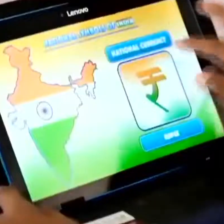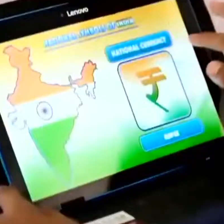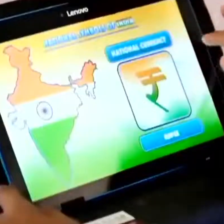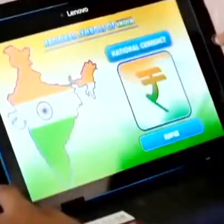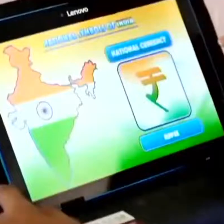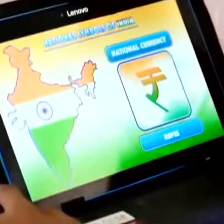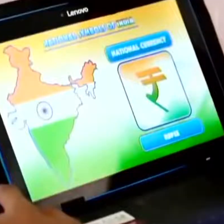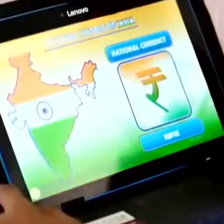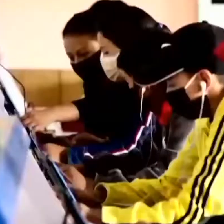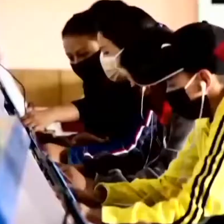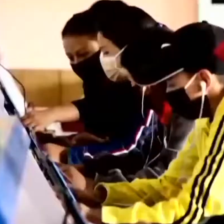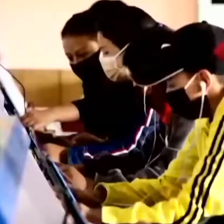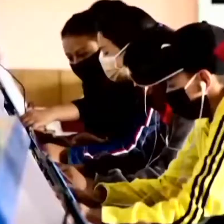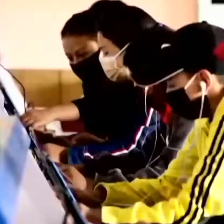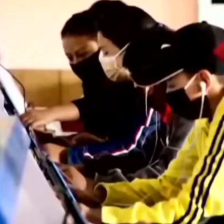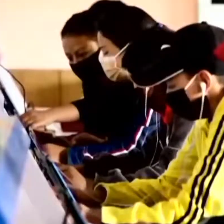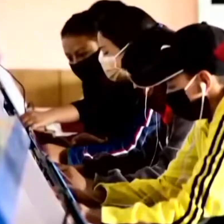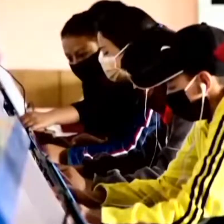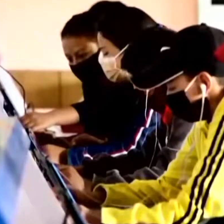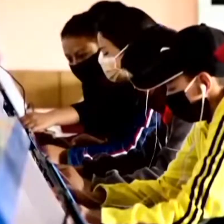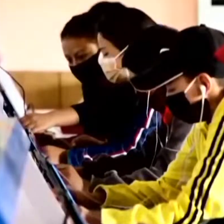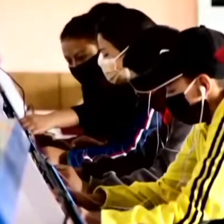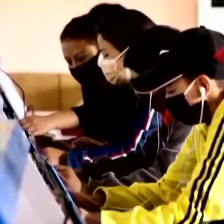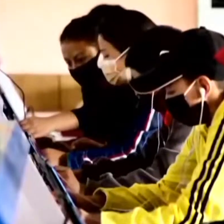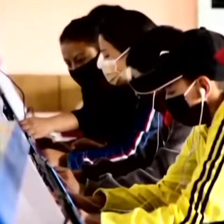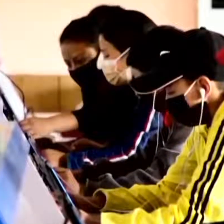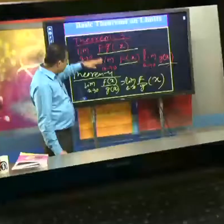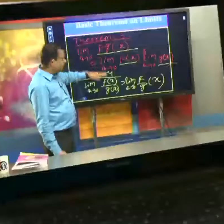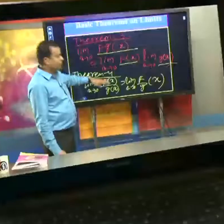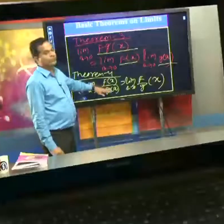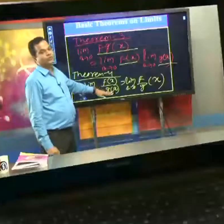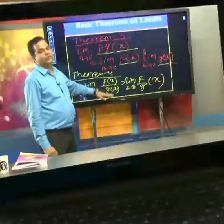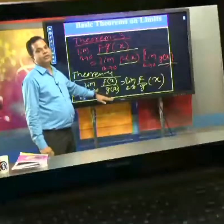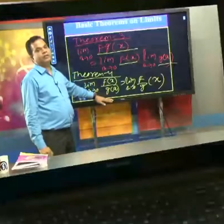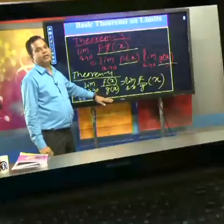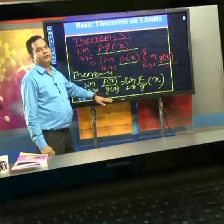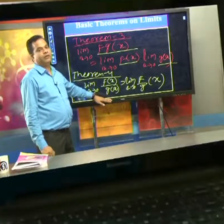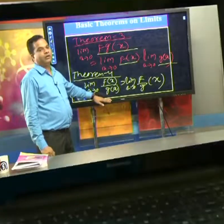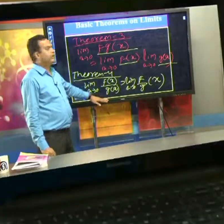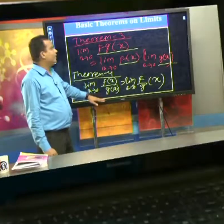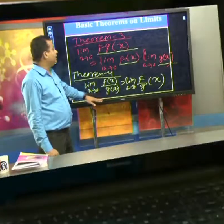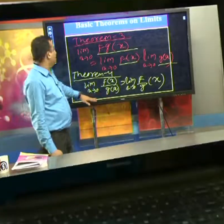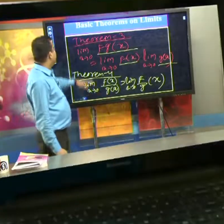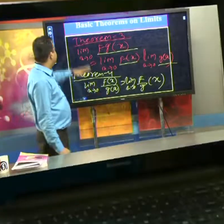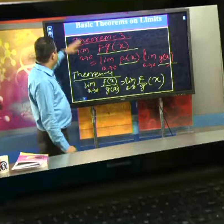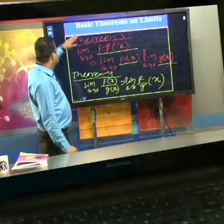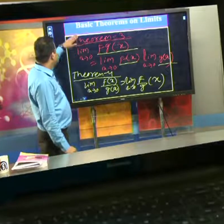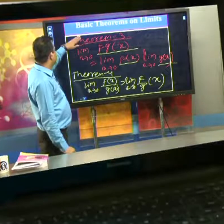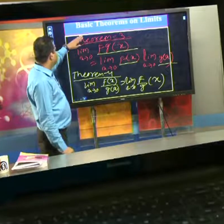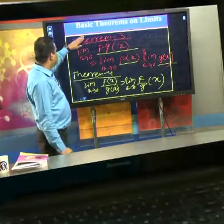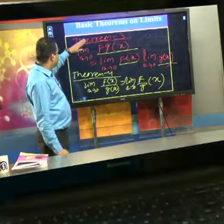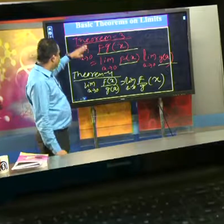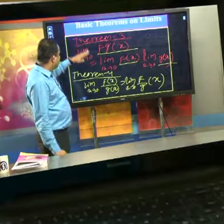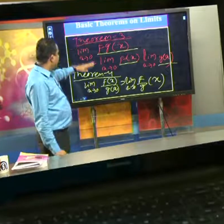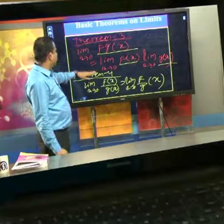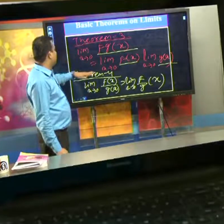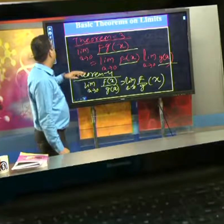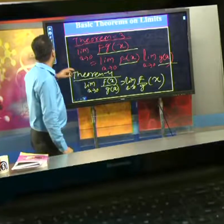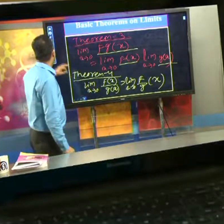their respective subjects online. The recorded videos will also be available on this platform for the learners who